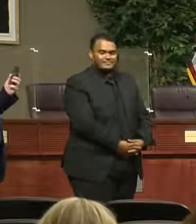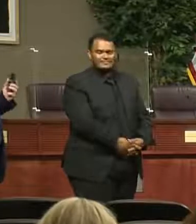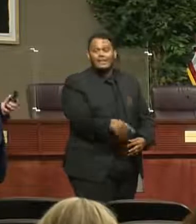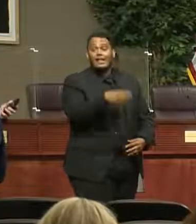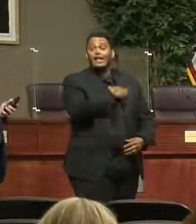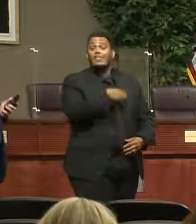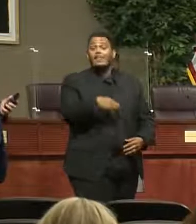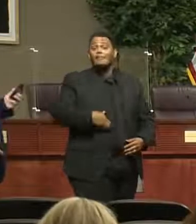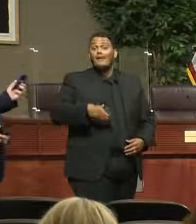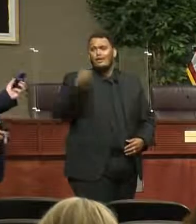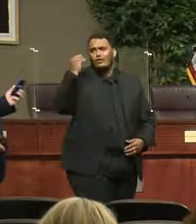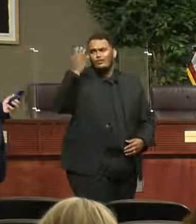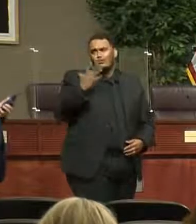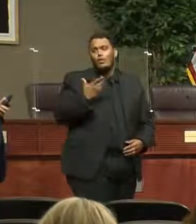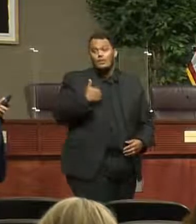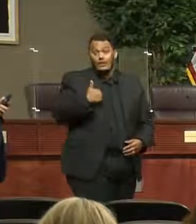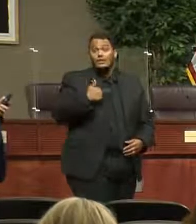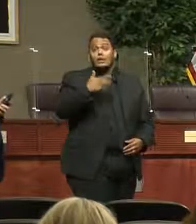There you go. Get to work.